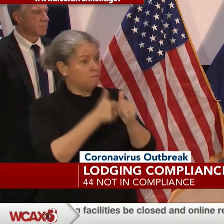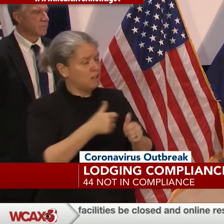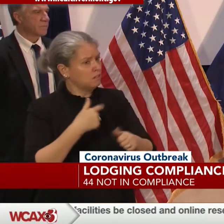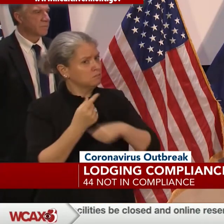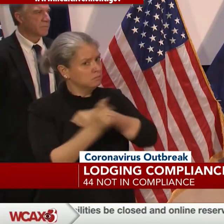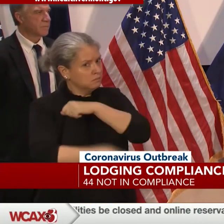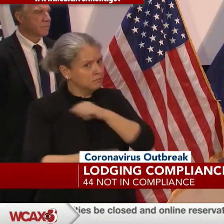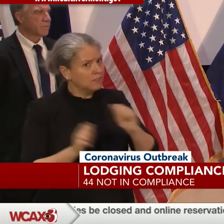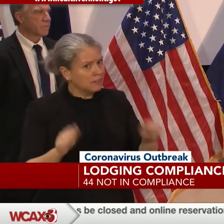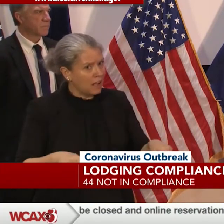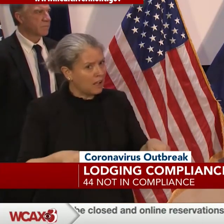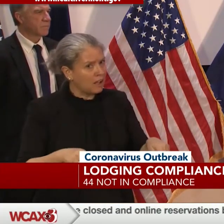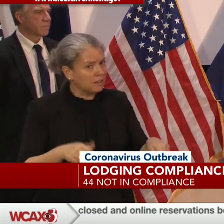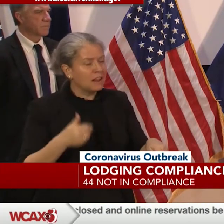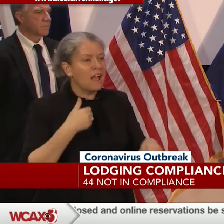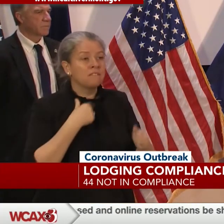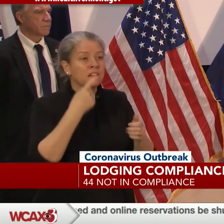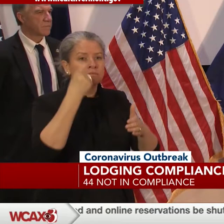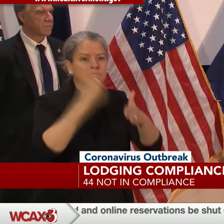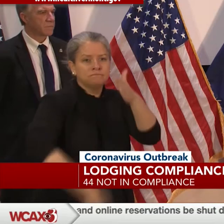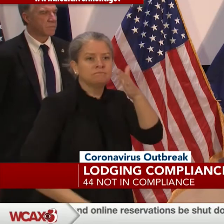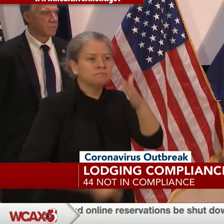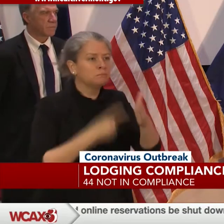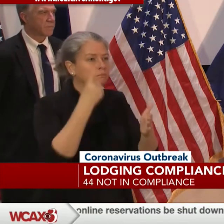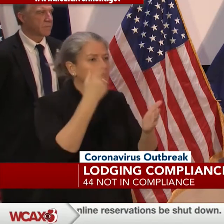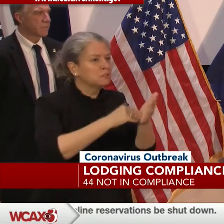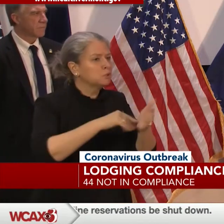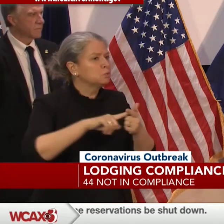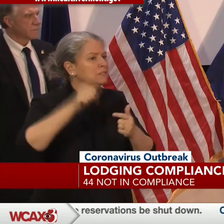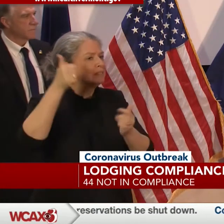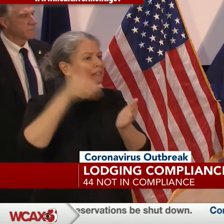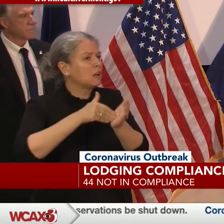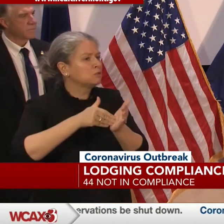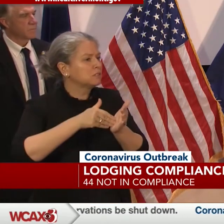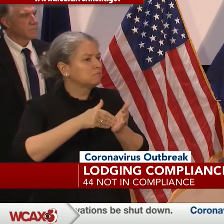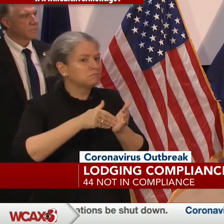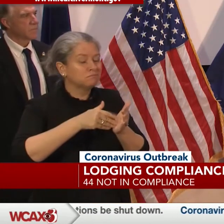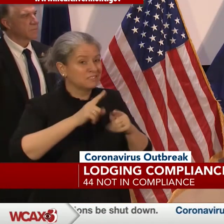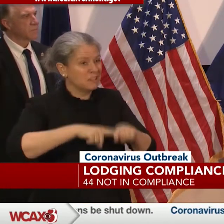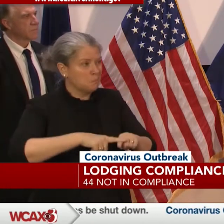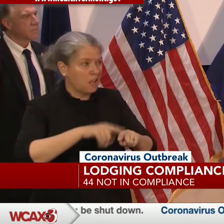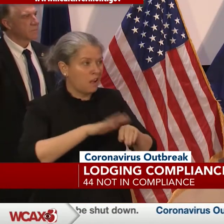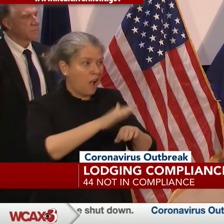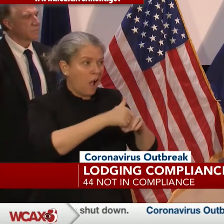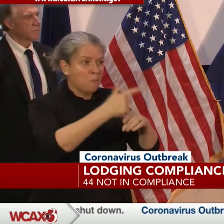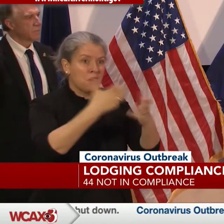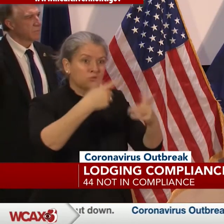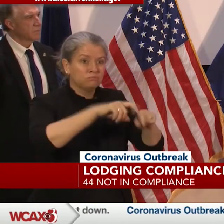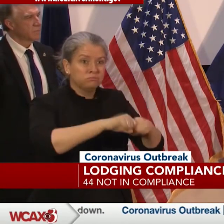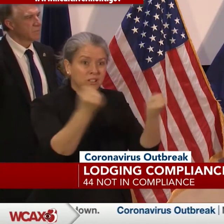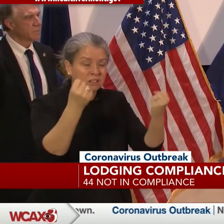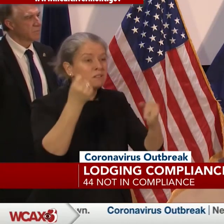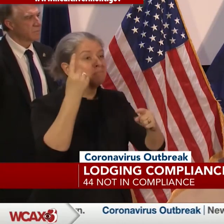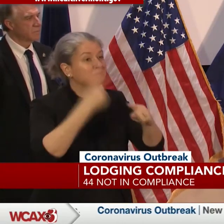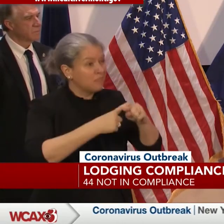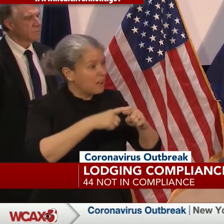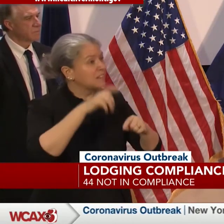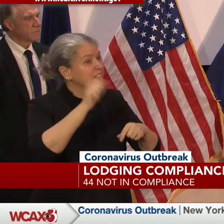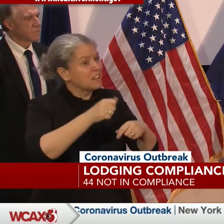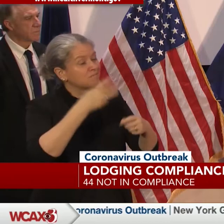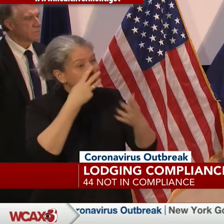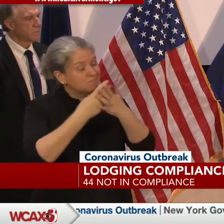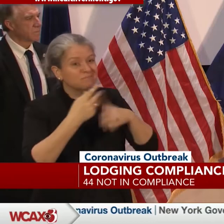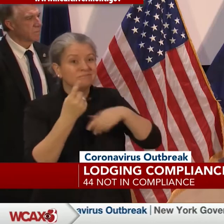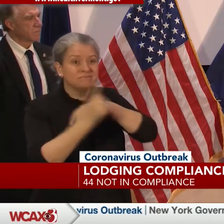are civil penalties that range from $1,000 to up to $10,000 per violation. There is also a criminal penalty that carries